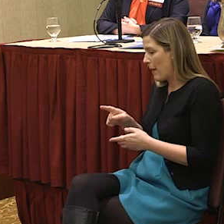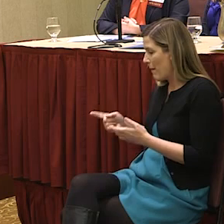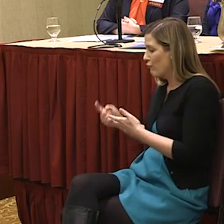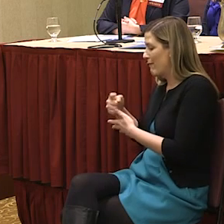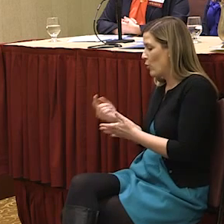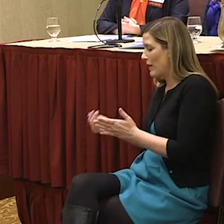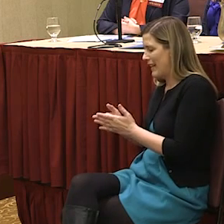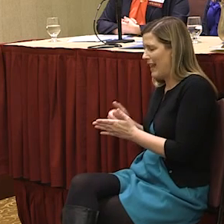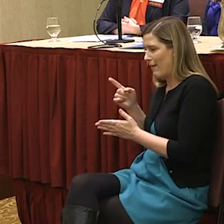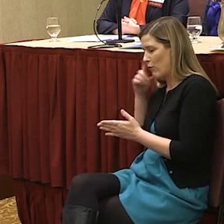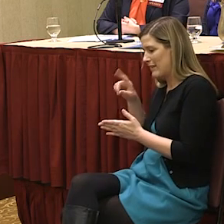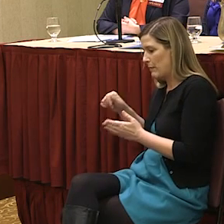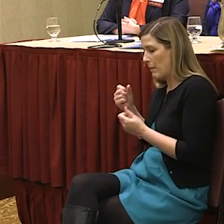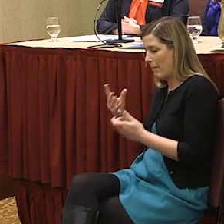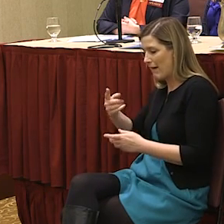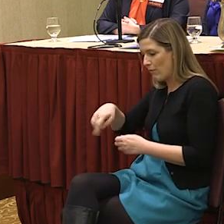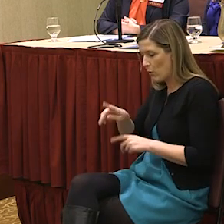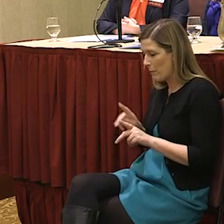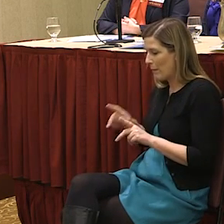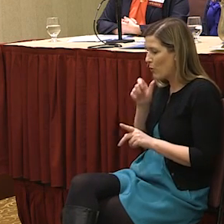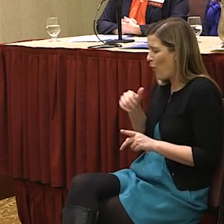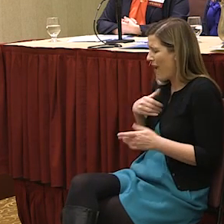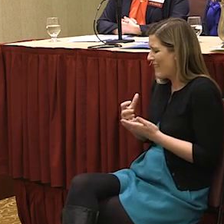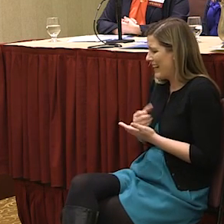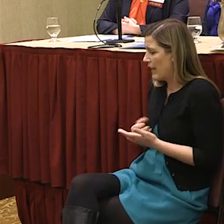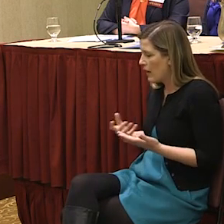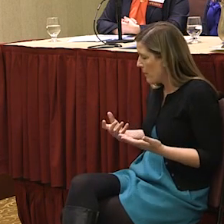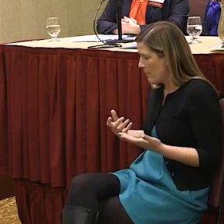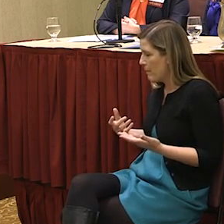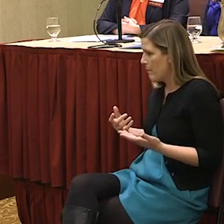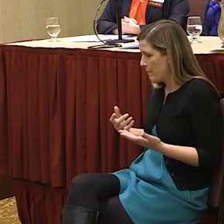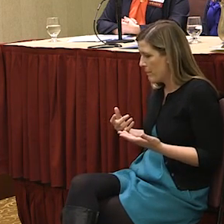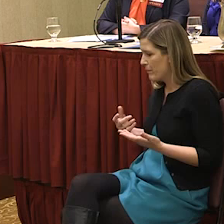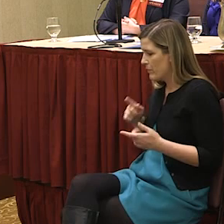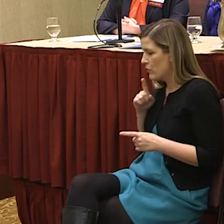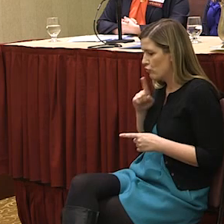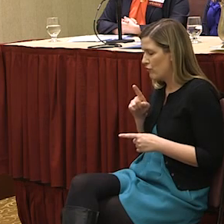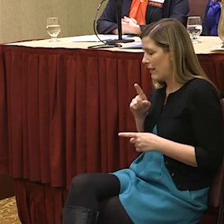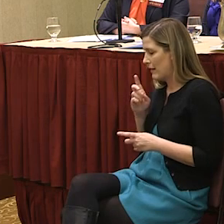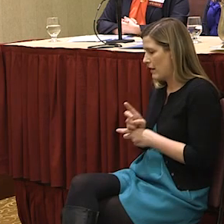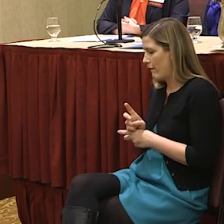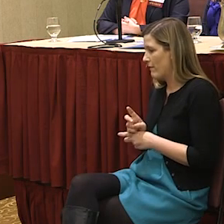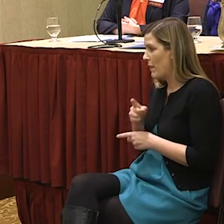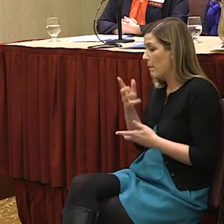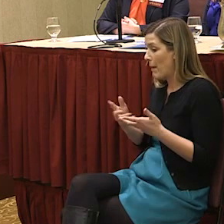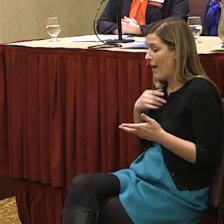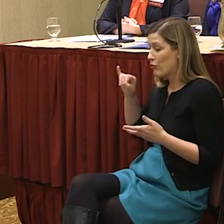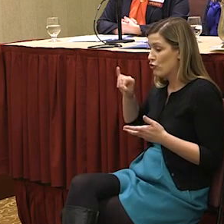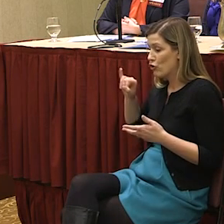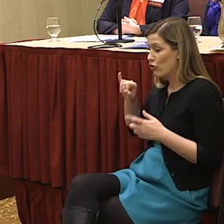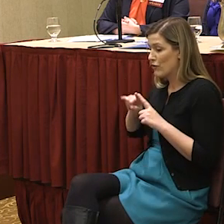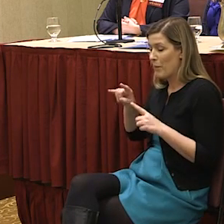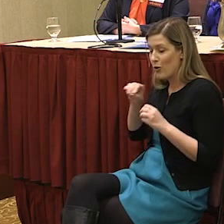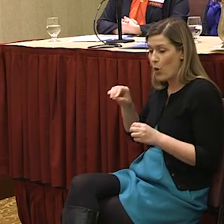information together. Many of these folks don't even have a source of income for the most part, which is really quite difficult. They might have insurance, but they don't have any